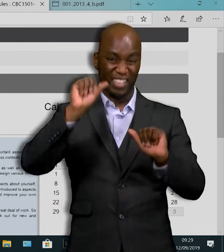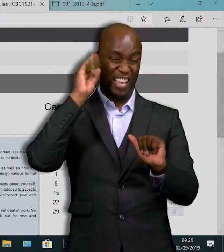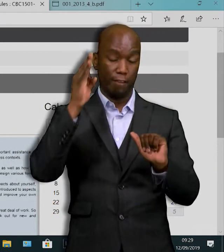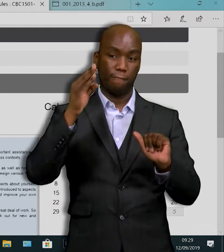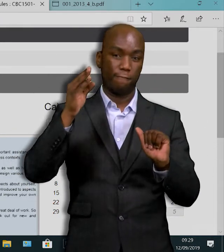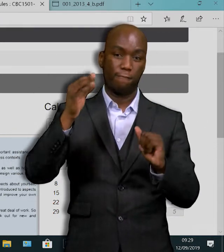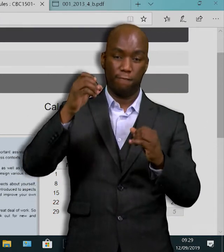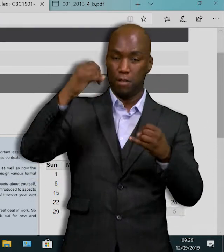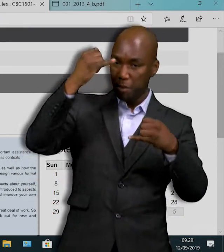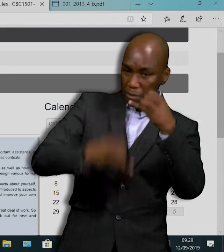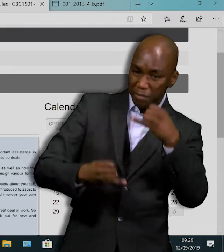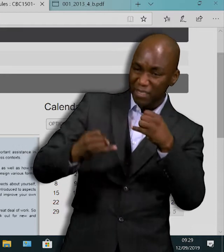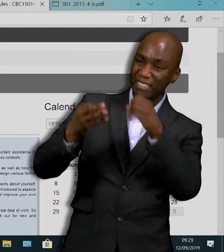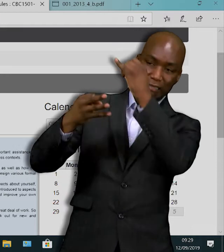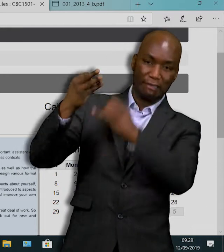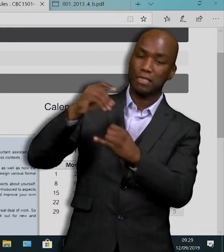marks.